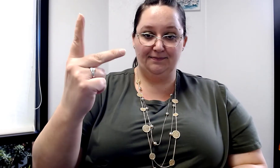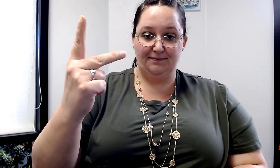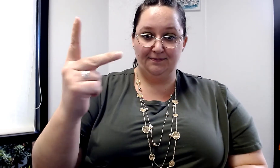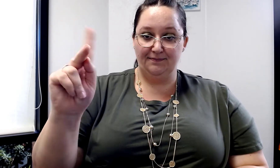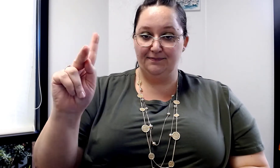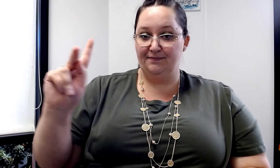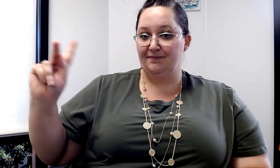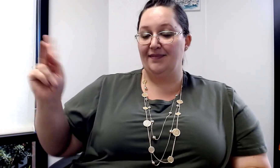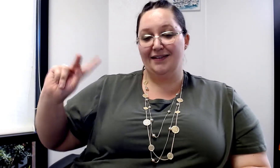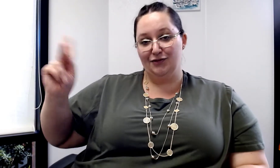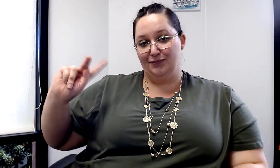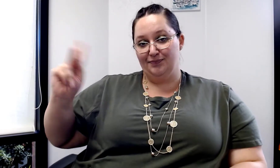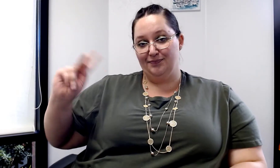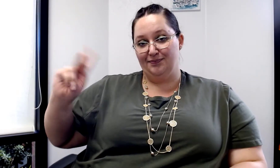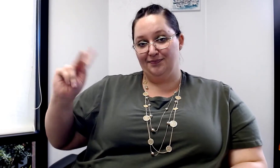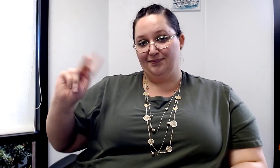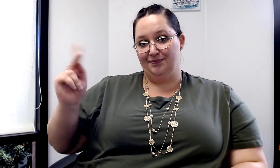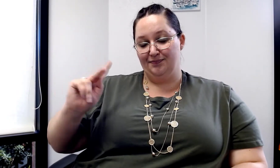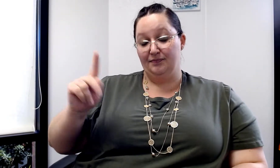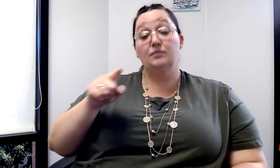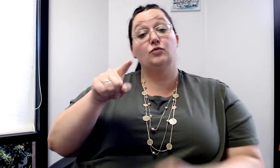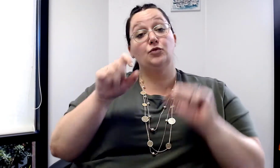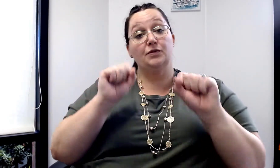You shake a K, kitchen.